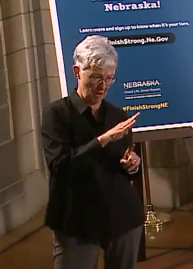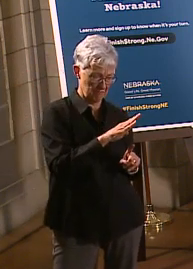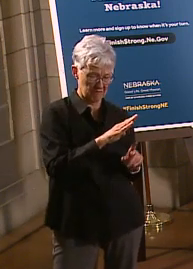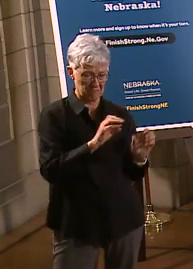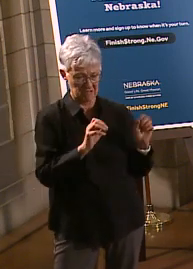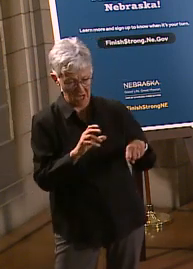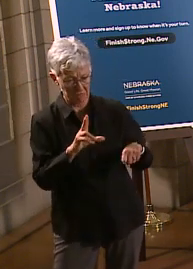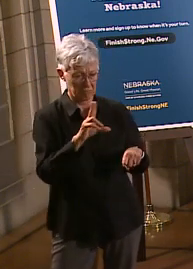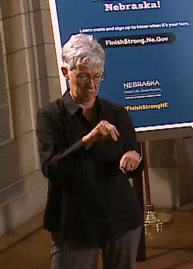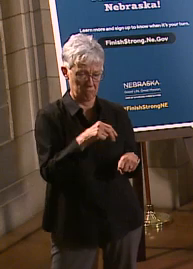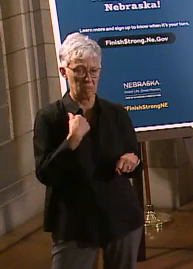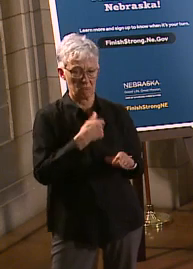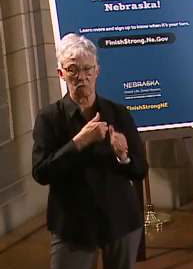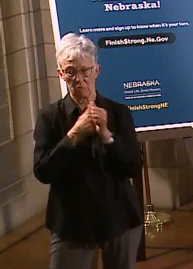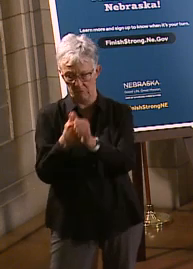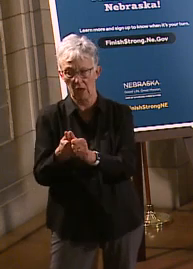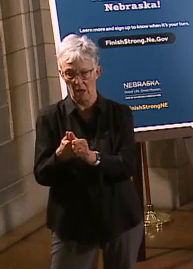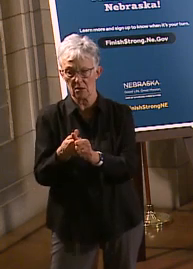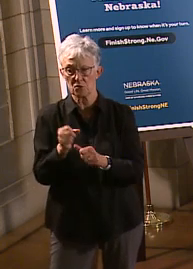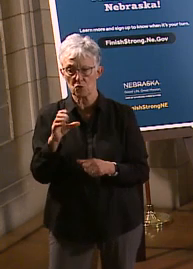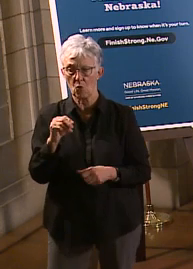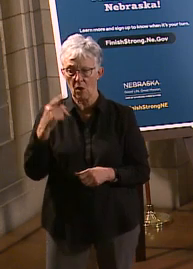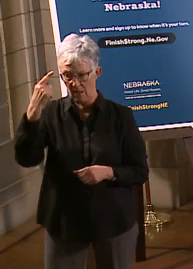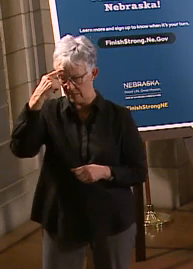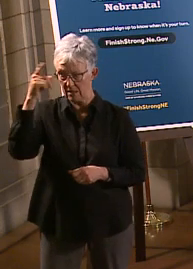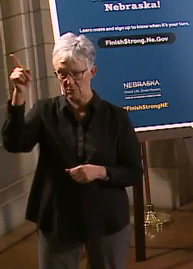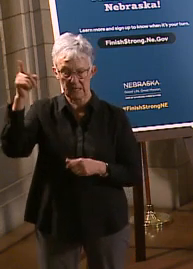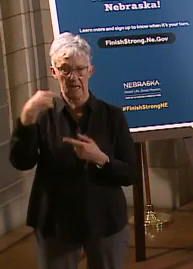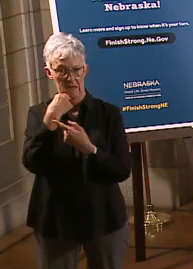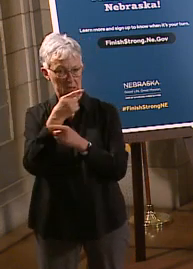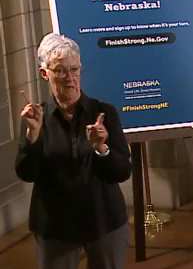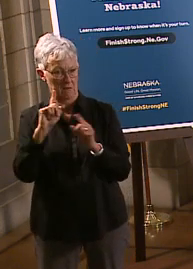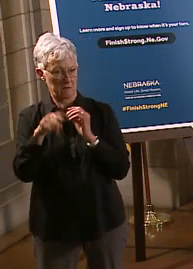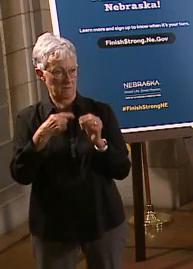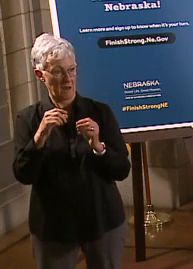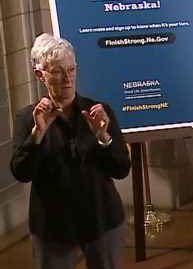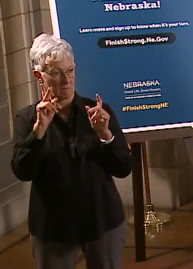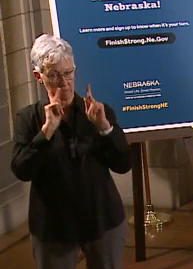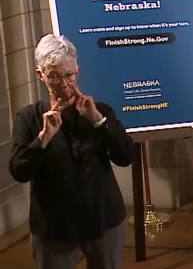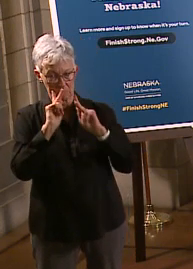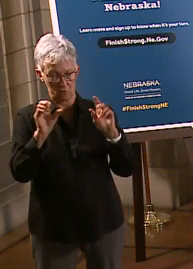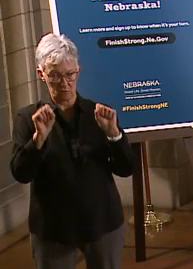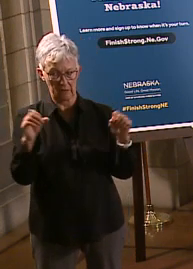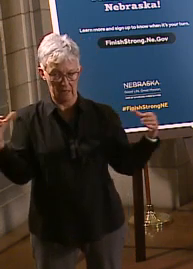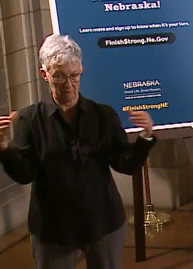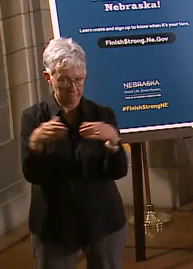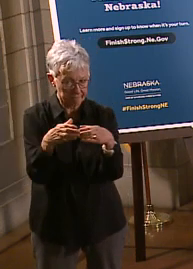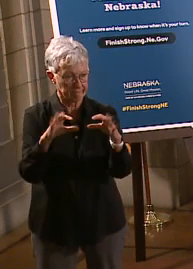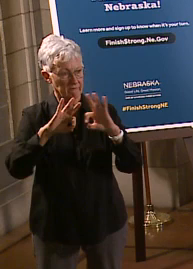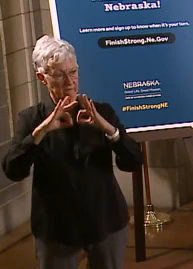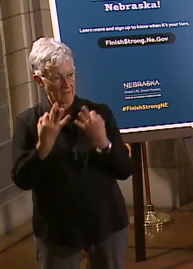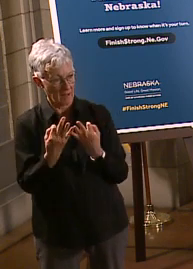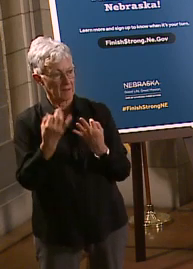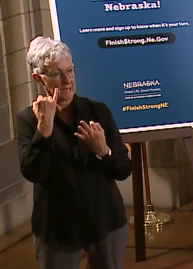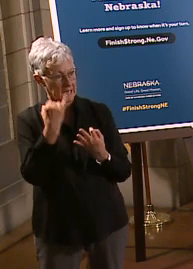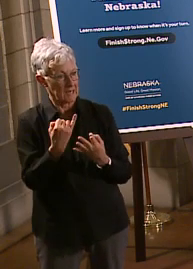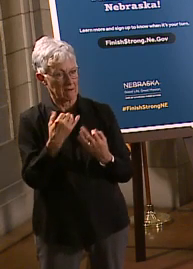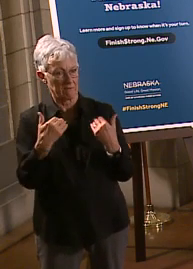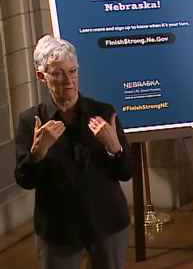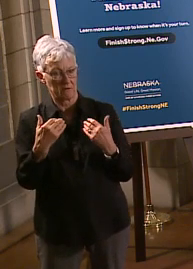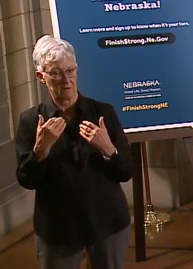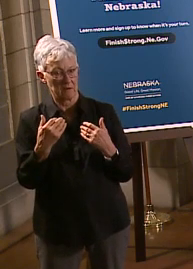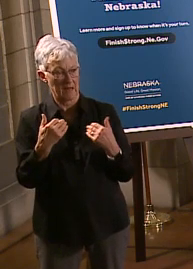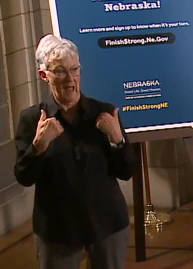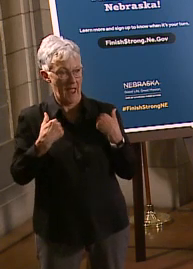is a step in the right direction. When it comes to the guidance with regard to isolating